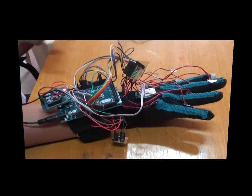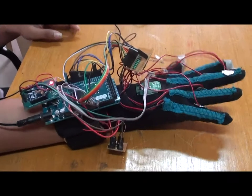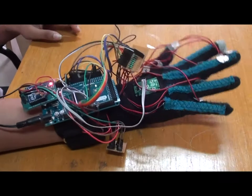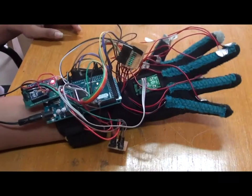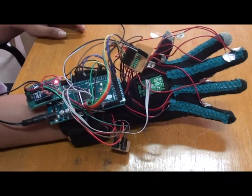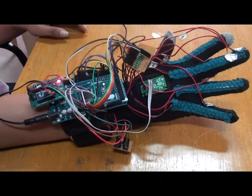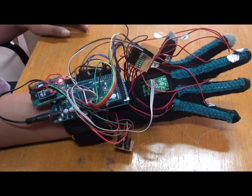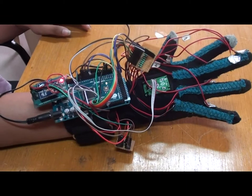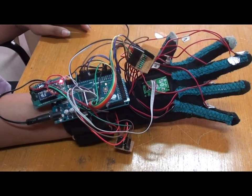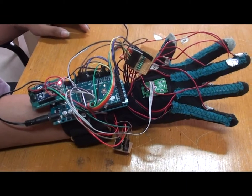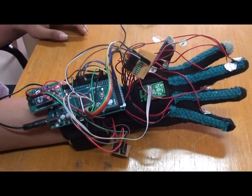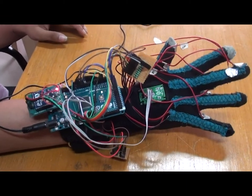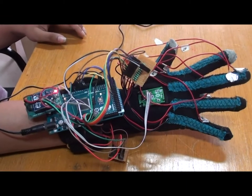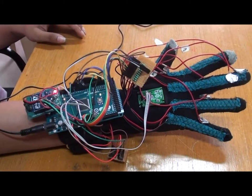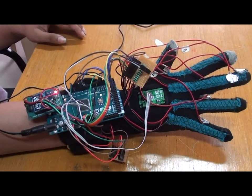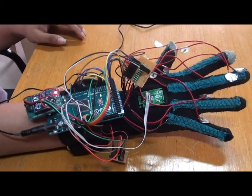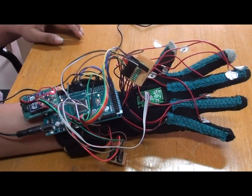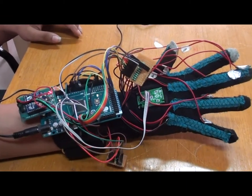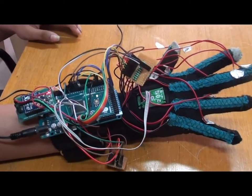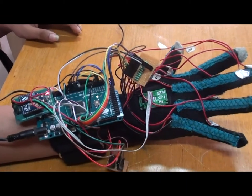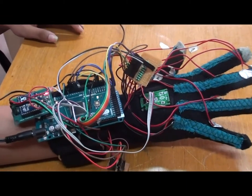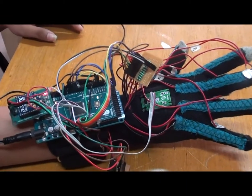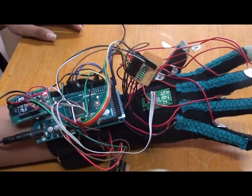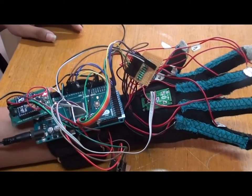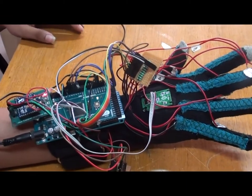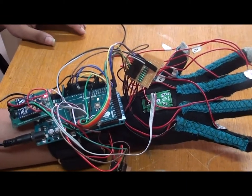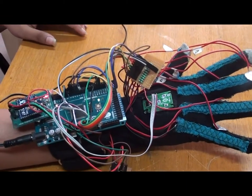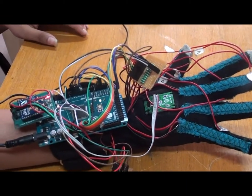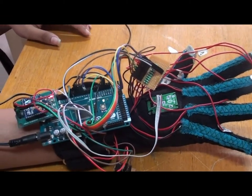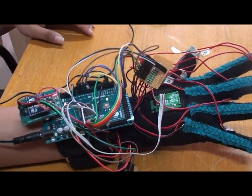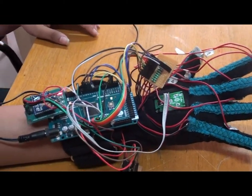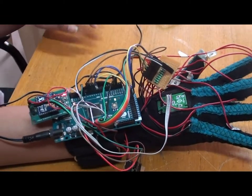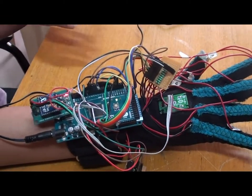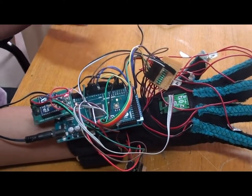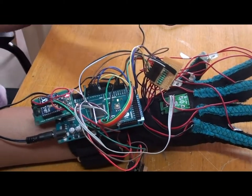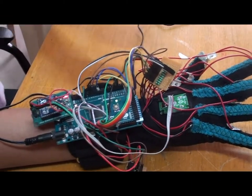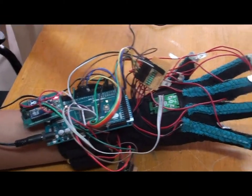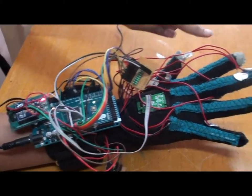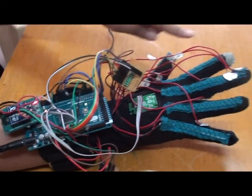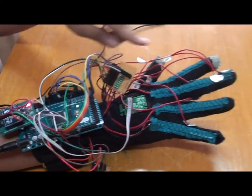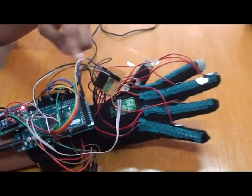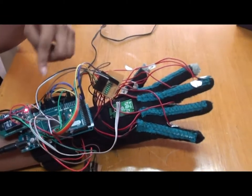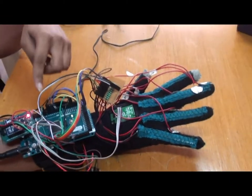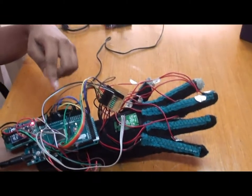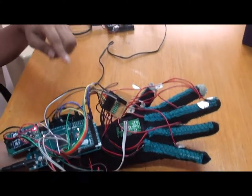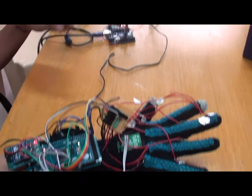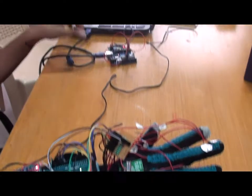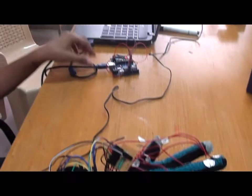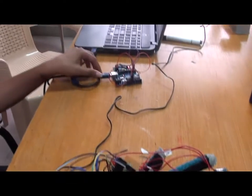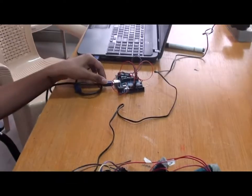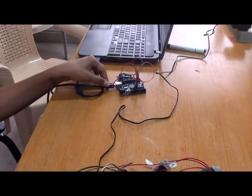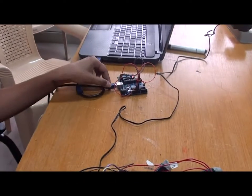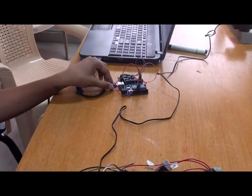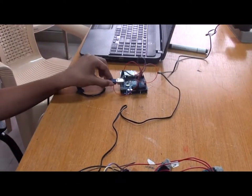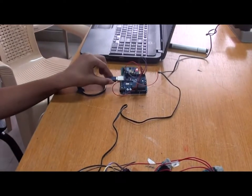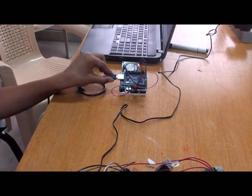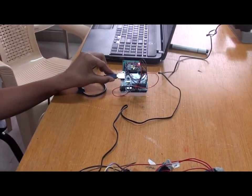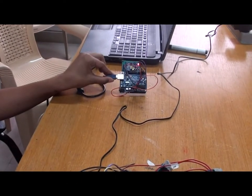language translator glove which we have built. It has two parts. One is the transmitting module and one is the base station module.